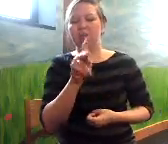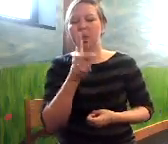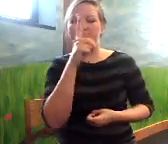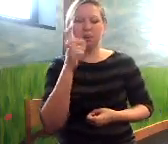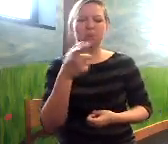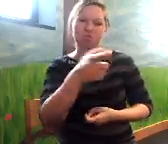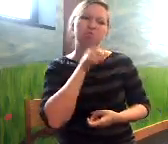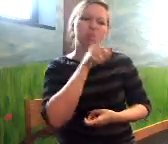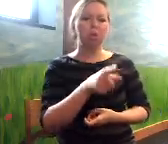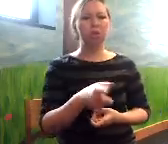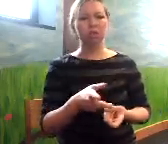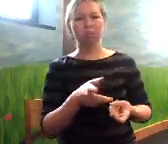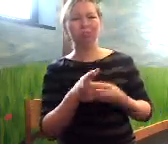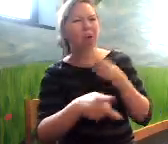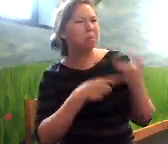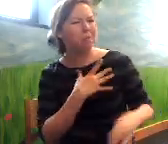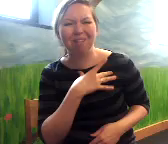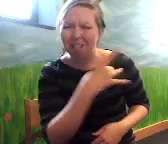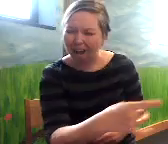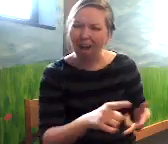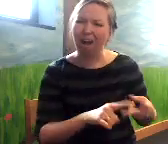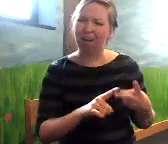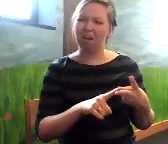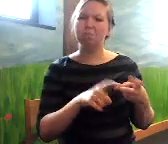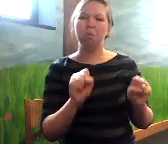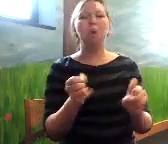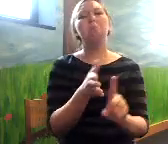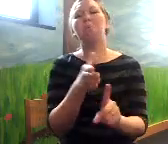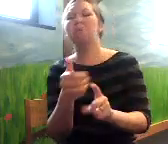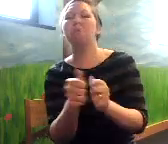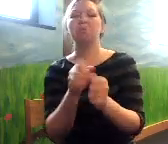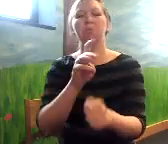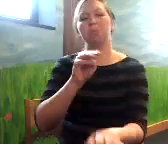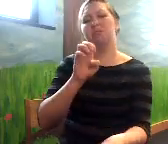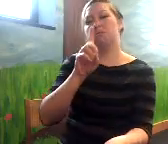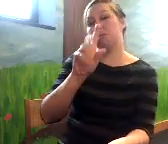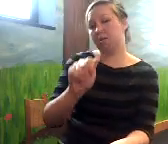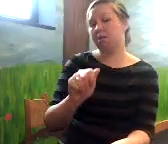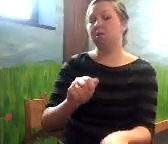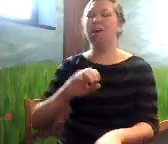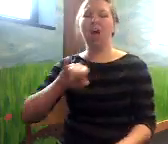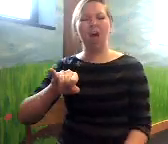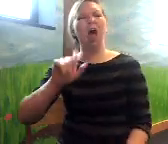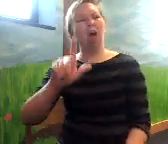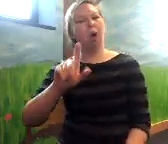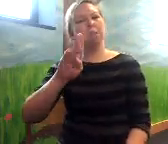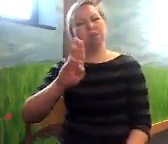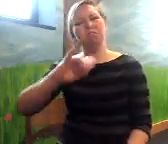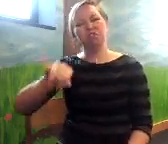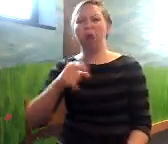truth about America's shortcomings, problems, and events in